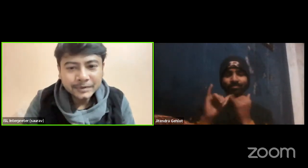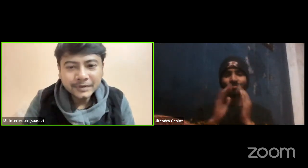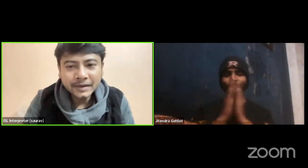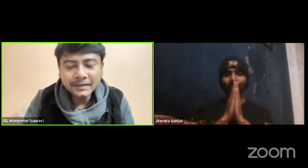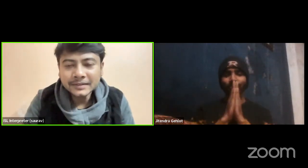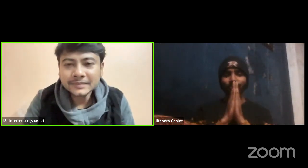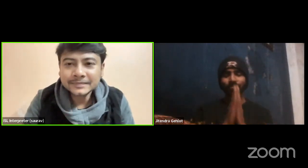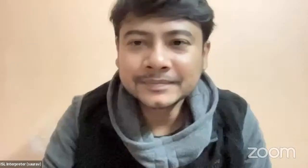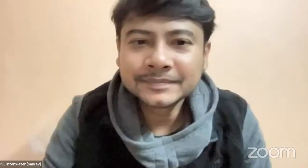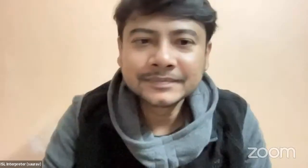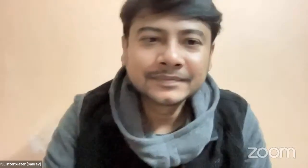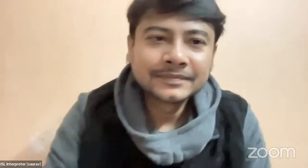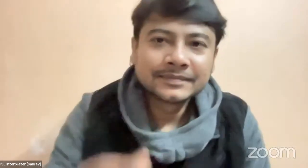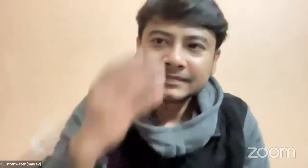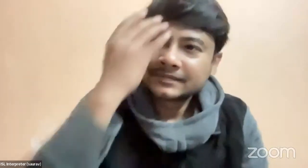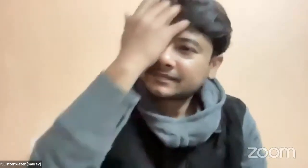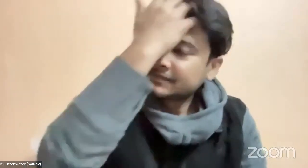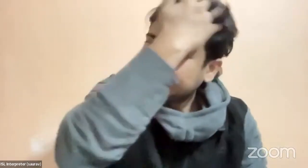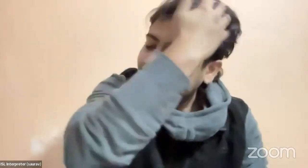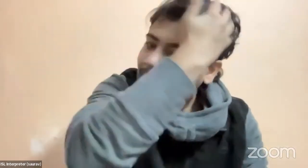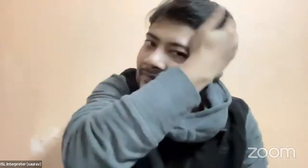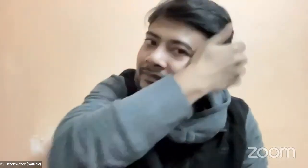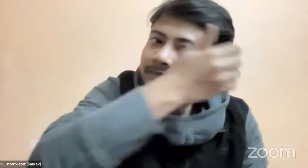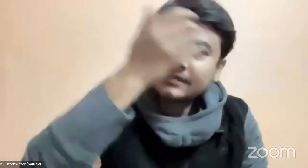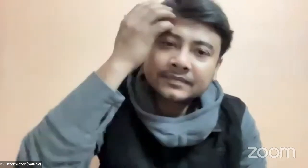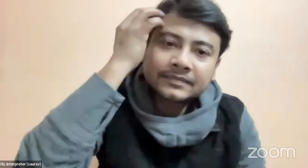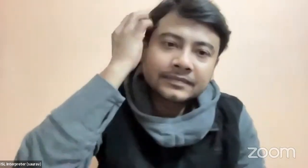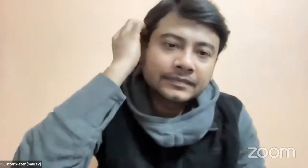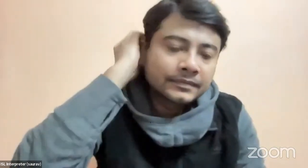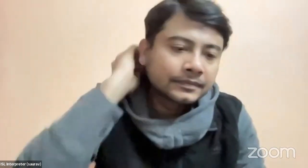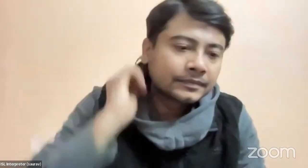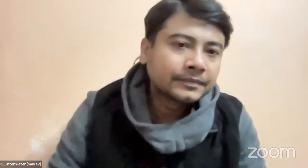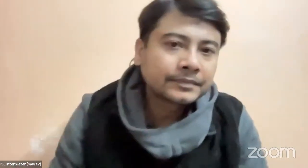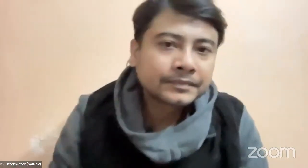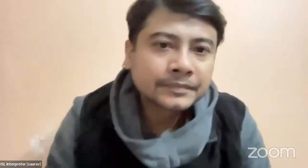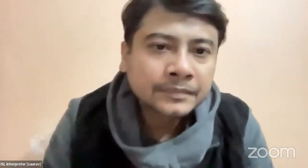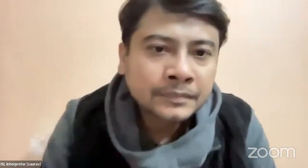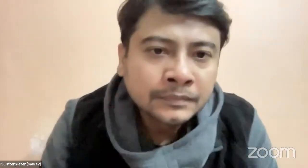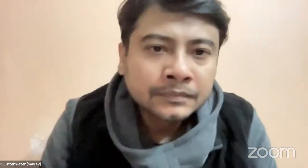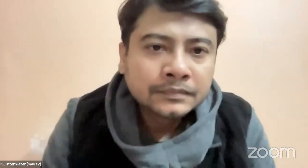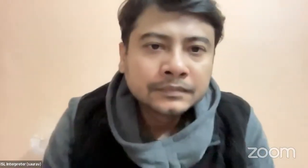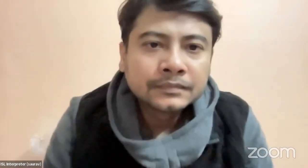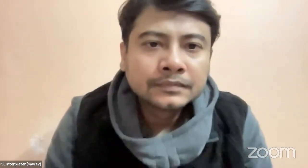Thank you, Prabhuji. Hare Krishna. We can take next question.